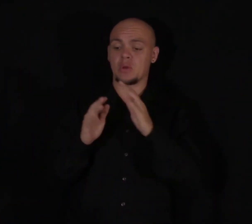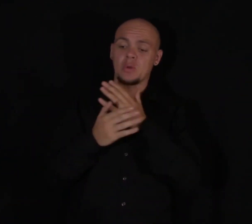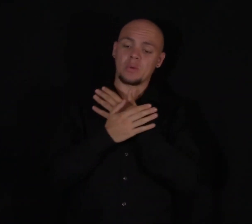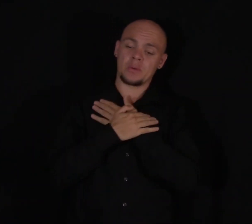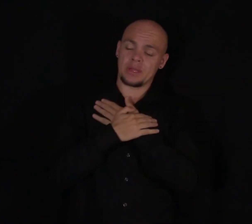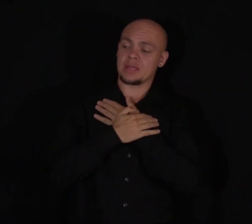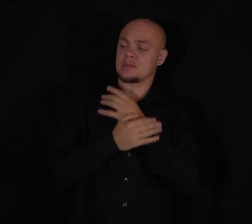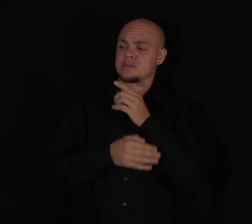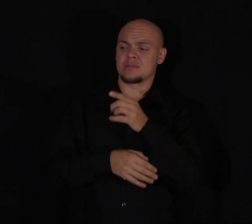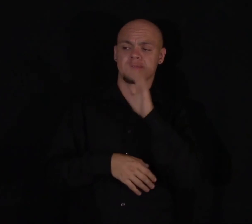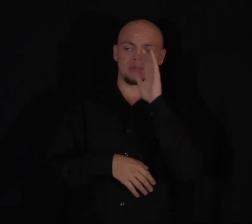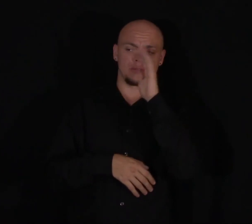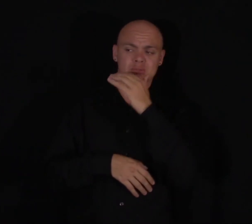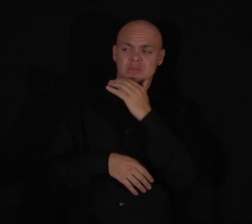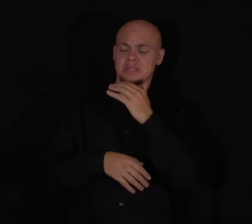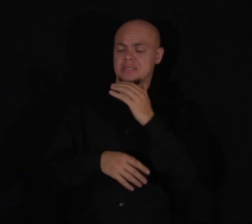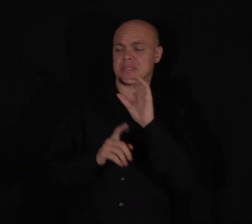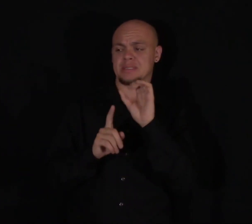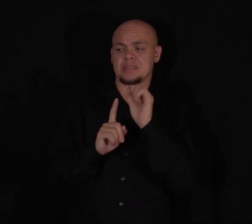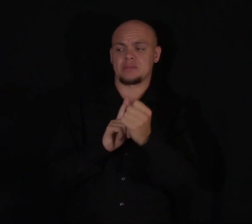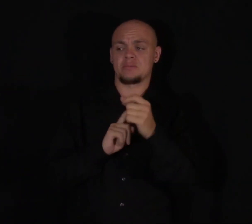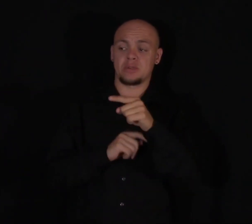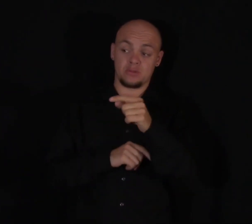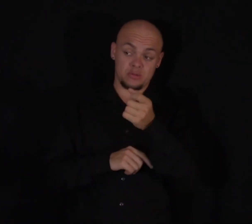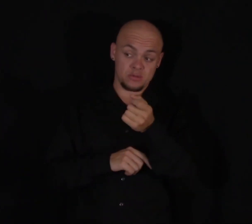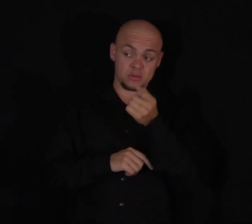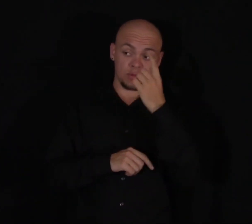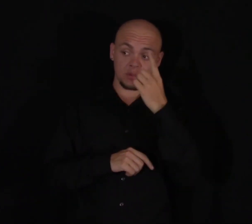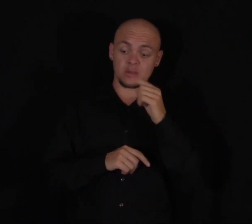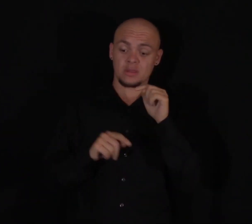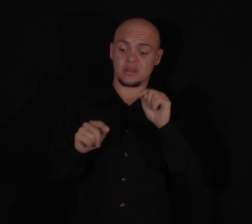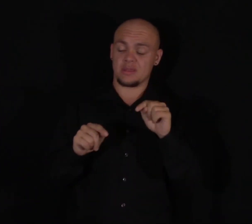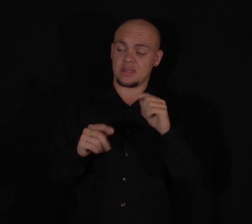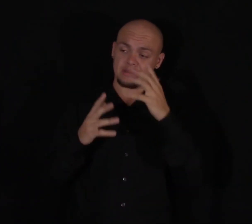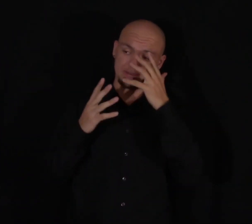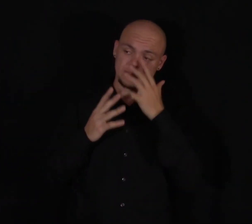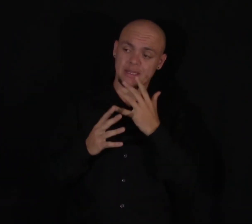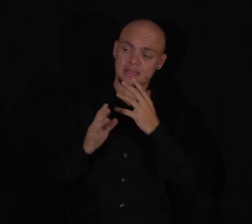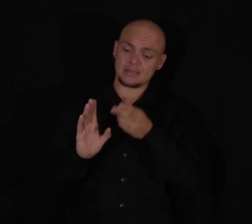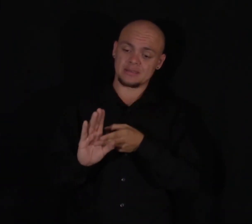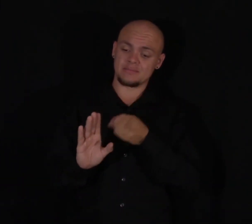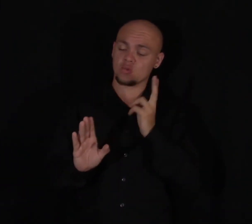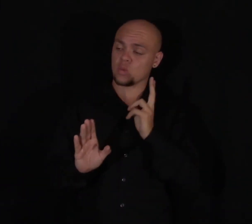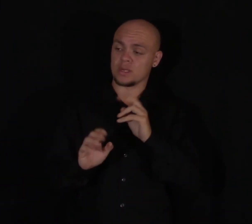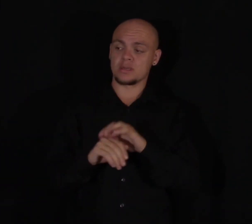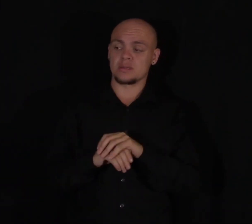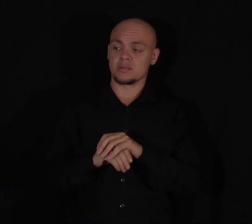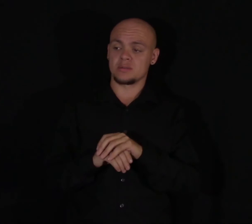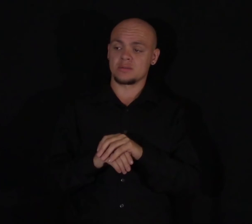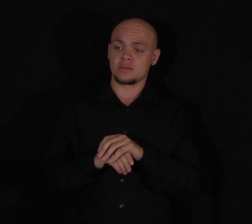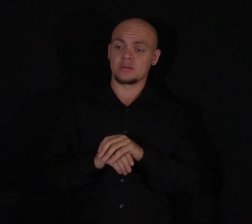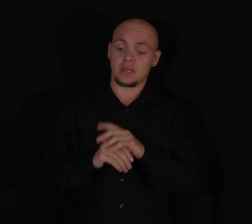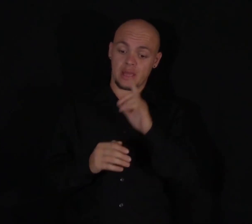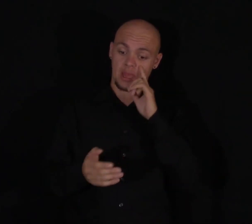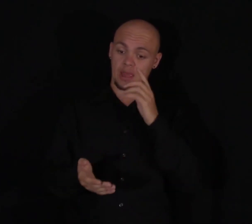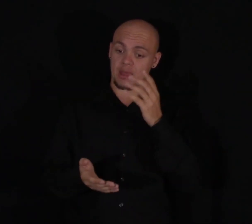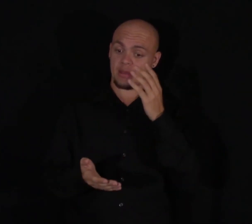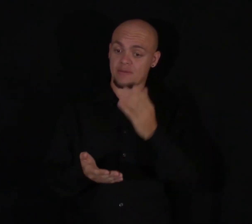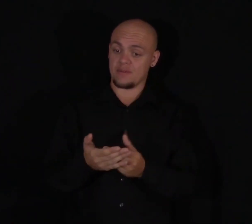strange a misfortune. But you will, I hope, soon quit this melancholy abode, for doubtless evidence can easily be brought to free you from the